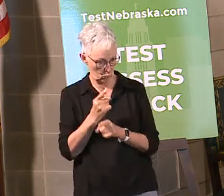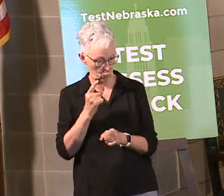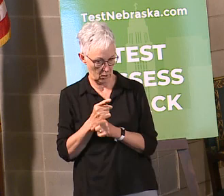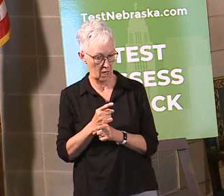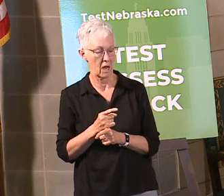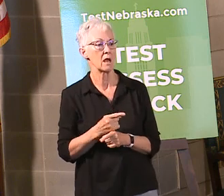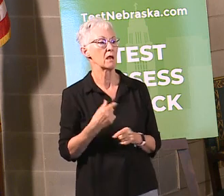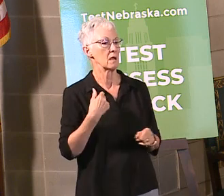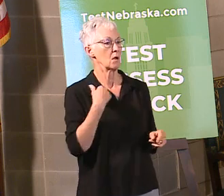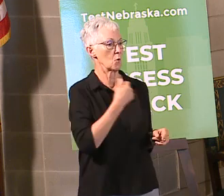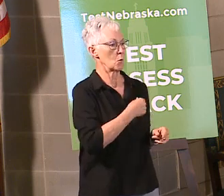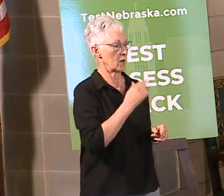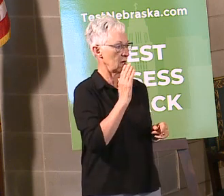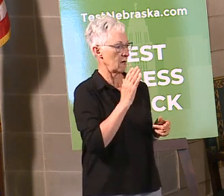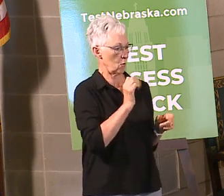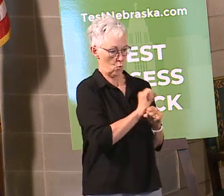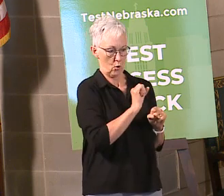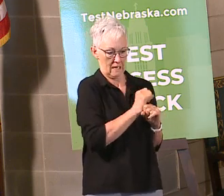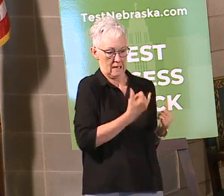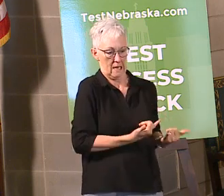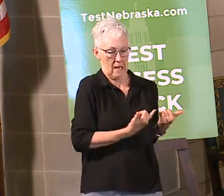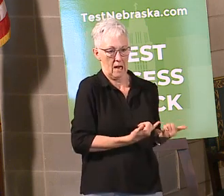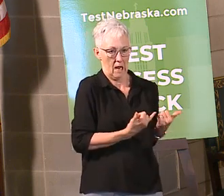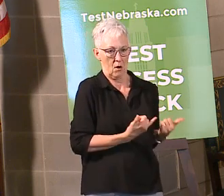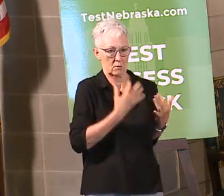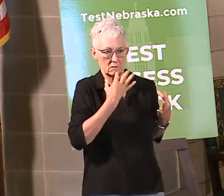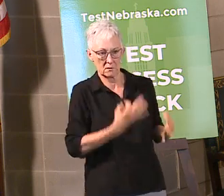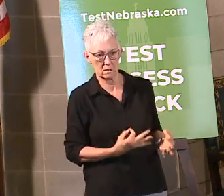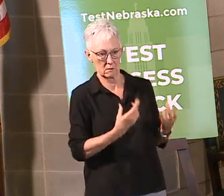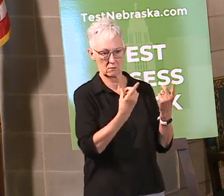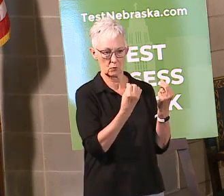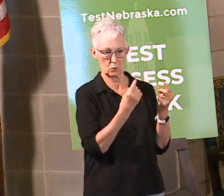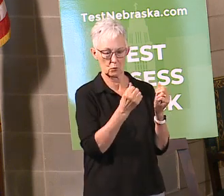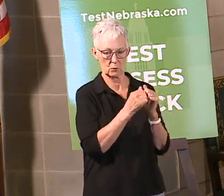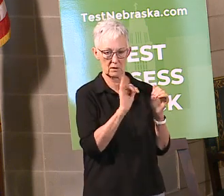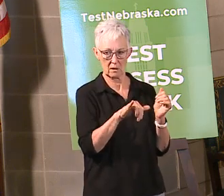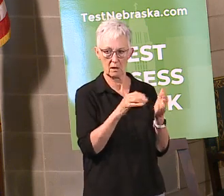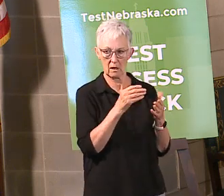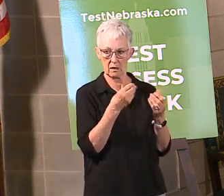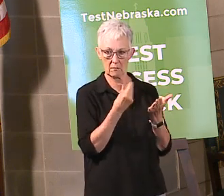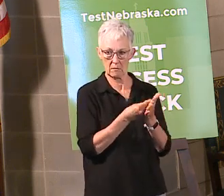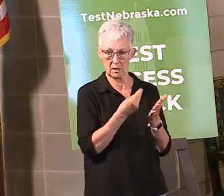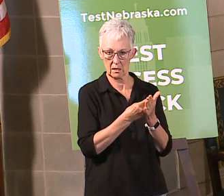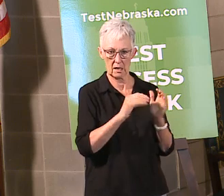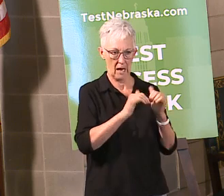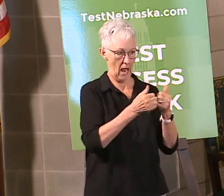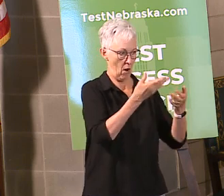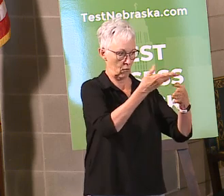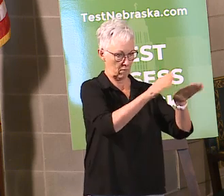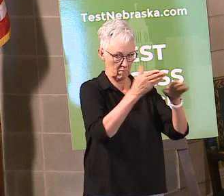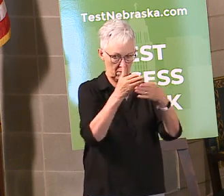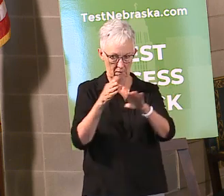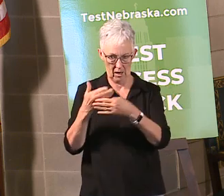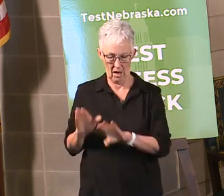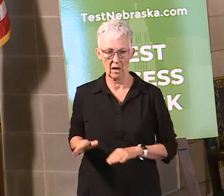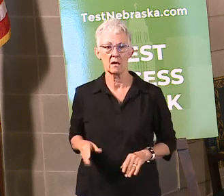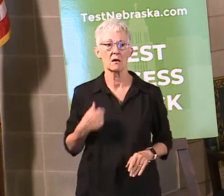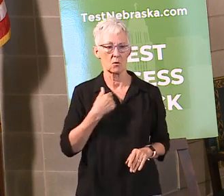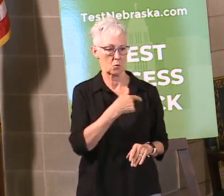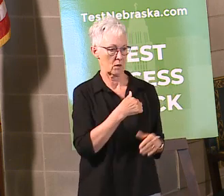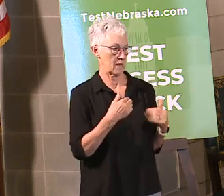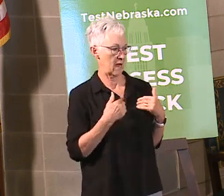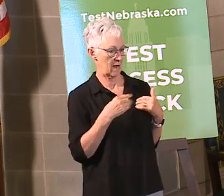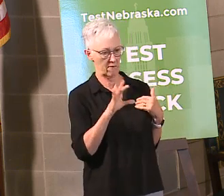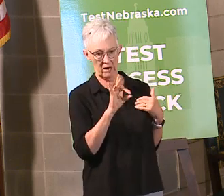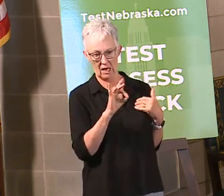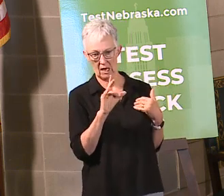about $166 million of the $1.25 billion that we received. So the state's got about $1.083